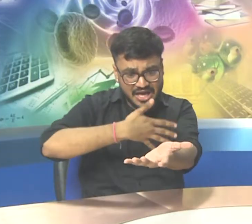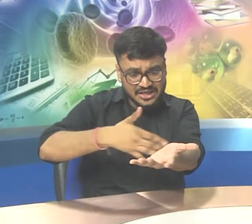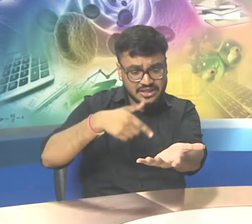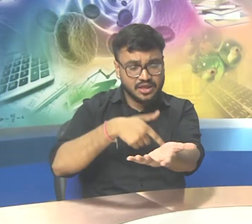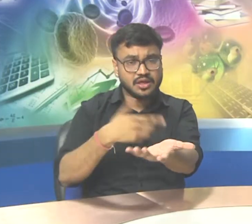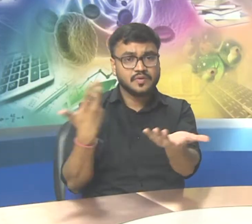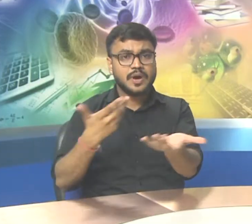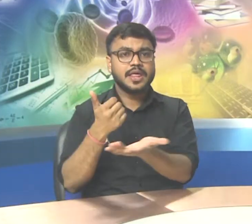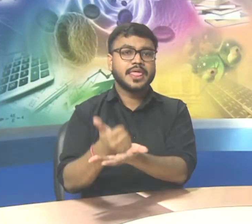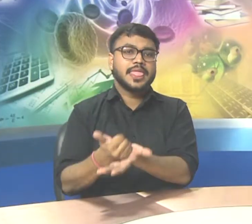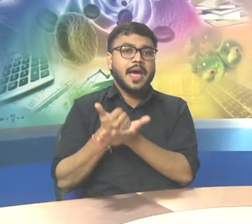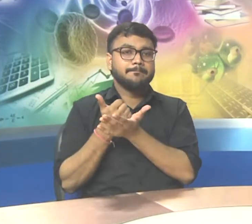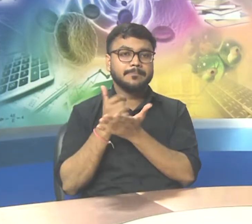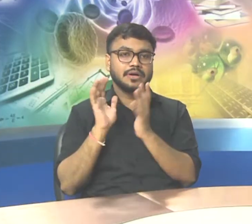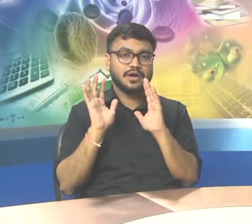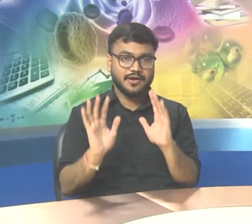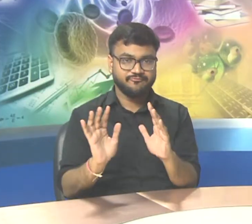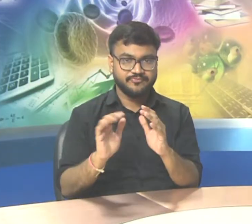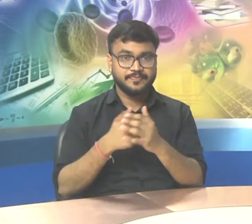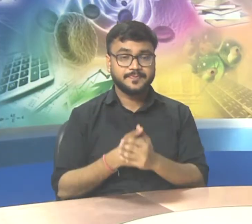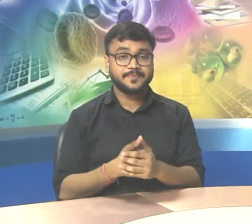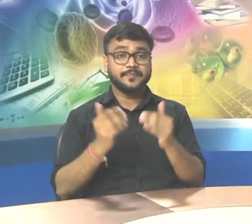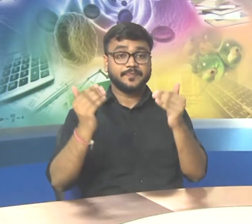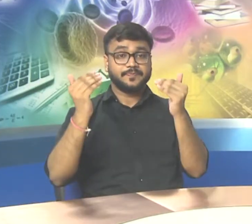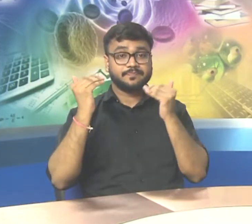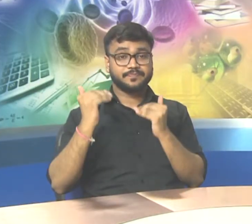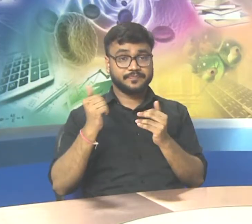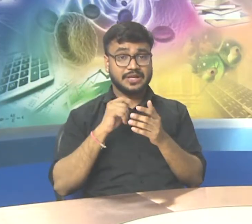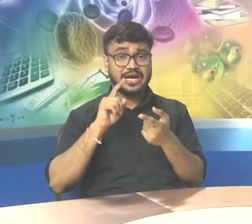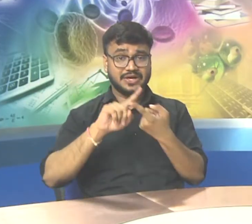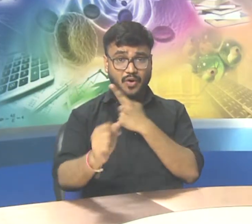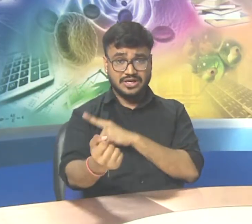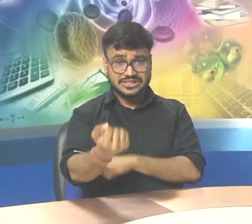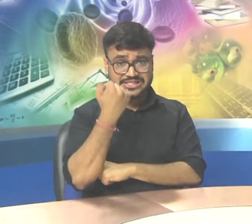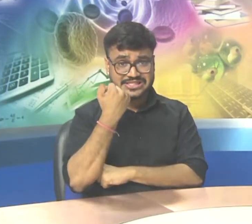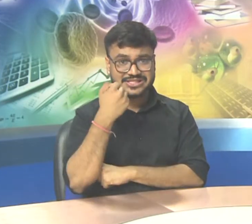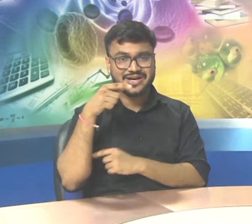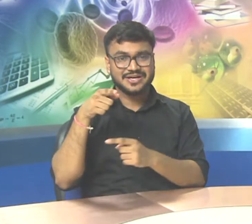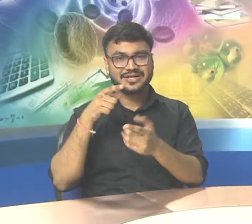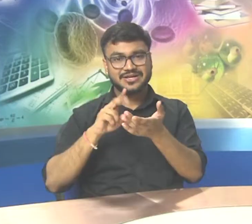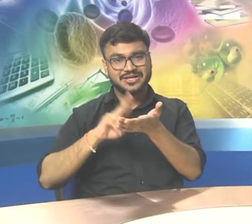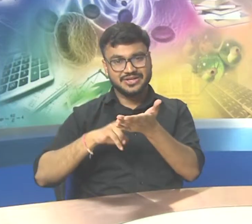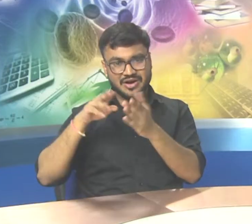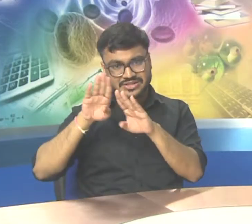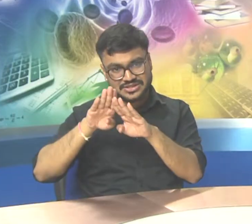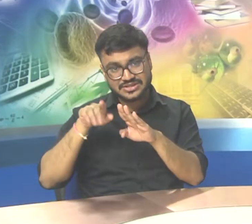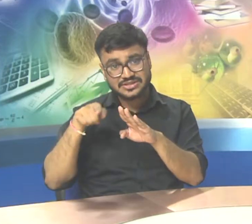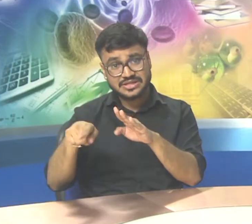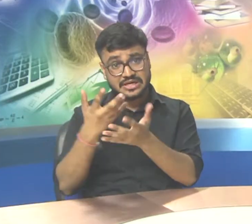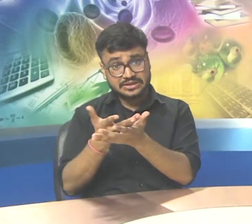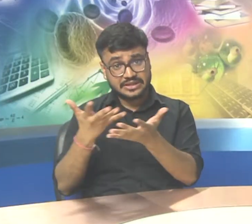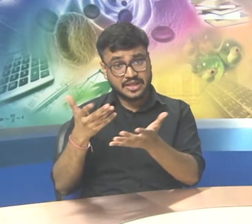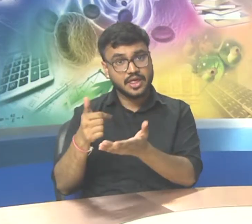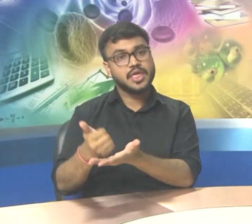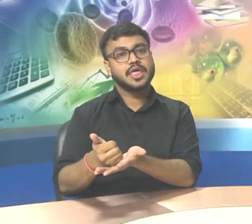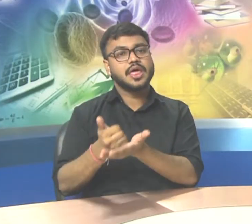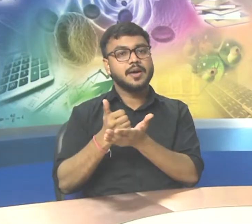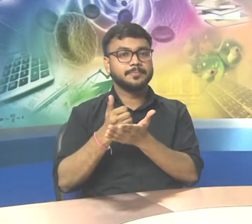Third, help in declotting of blood. Fourth, provide